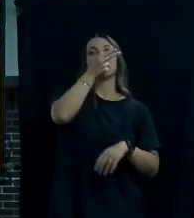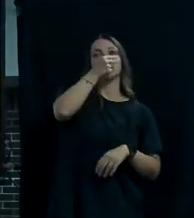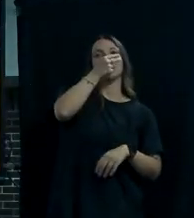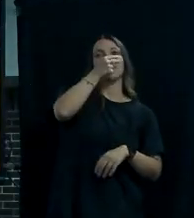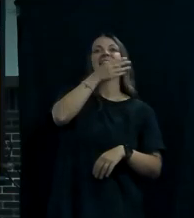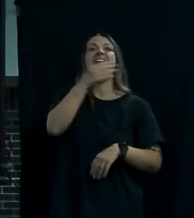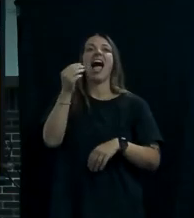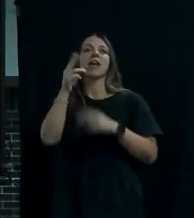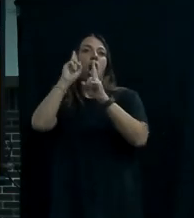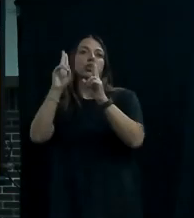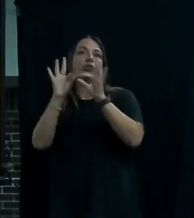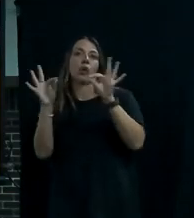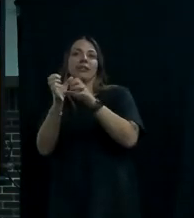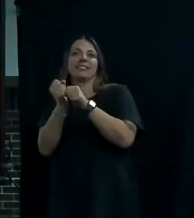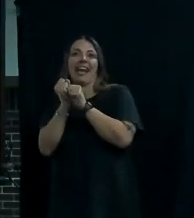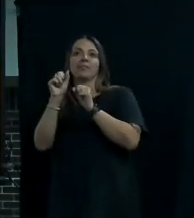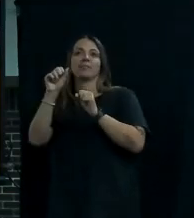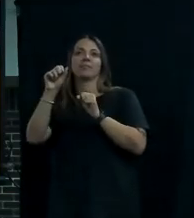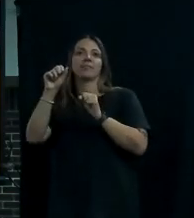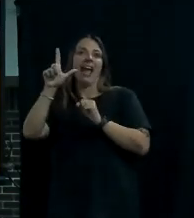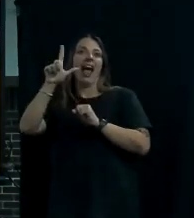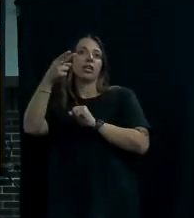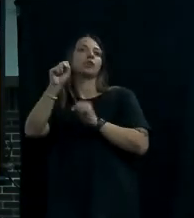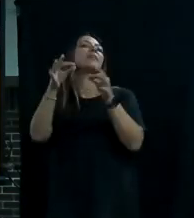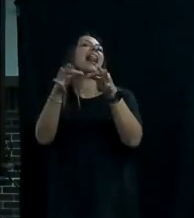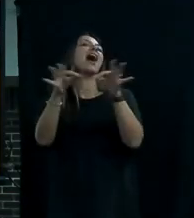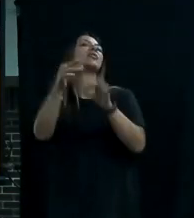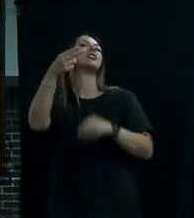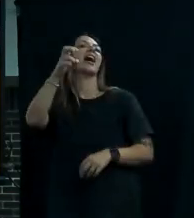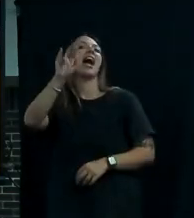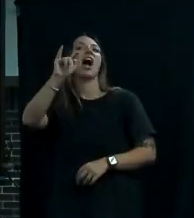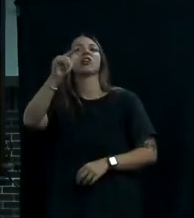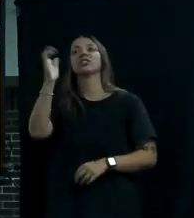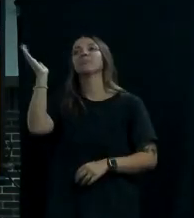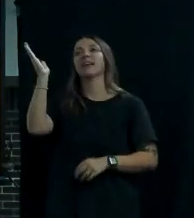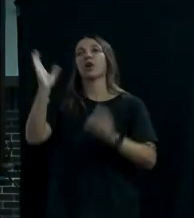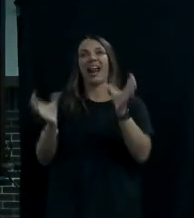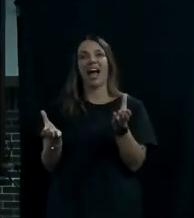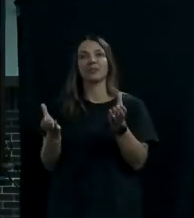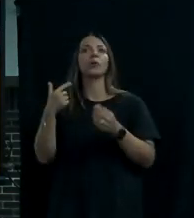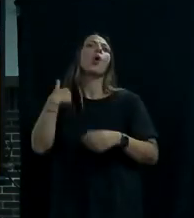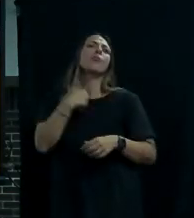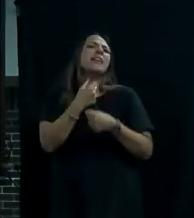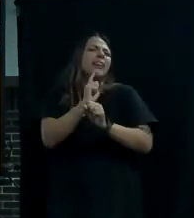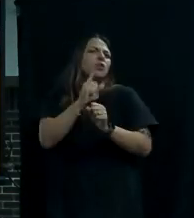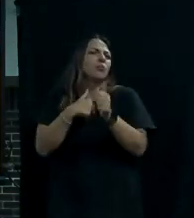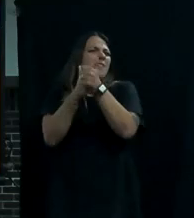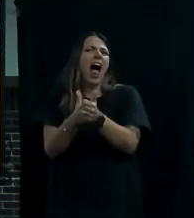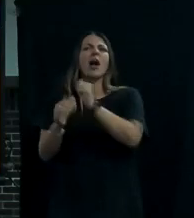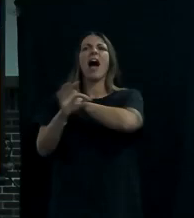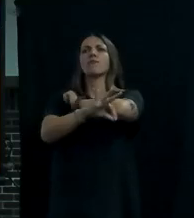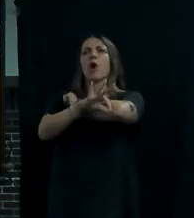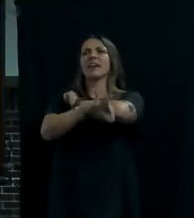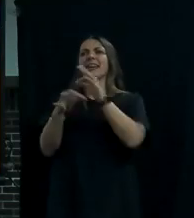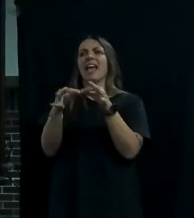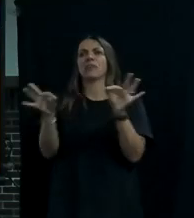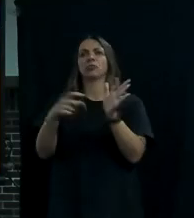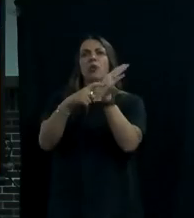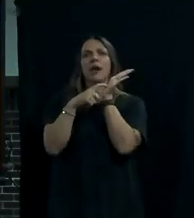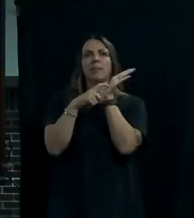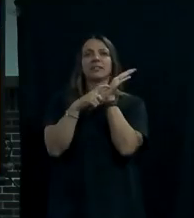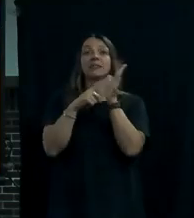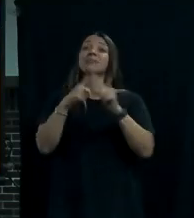ASL. Only freshmen and honors diploma track is the heritage speaking class. And